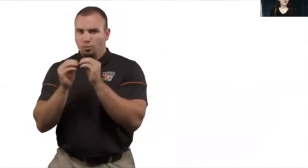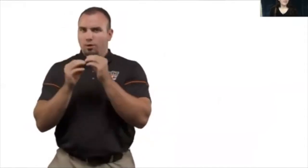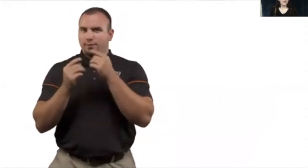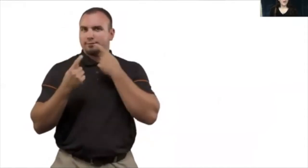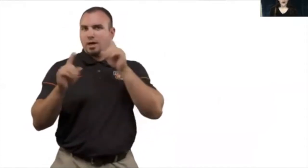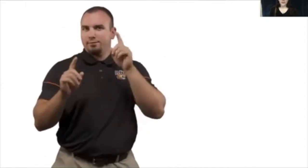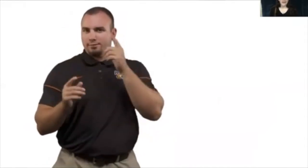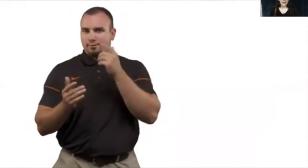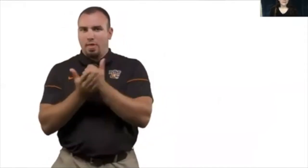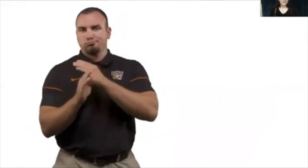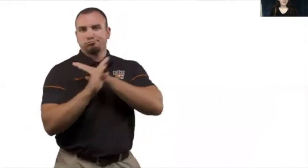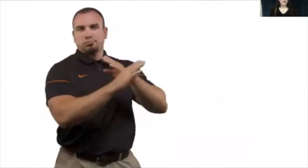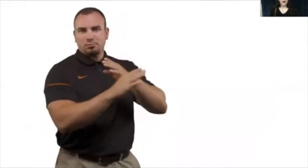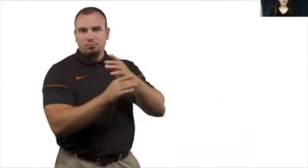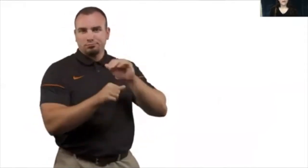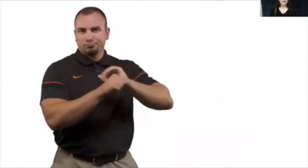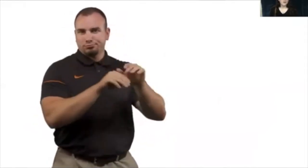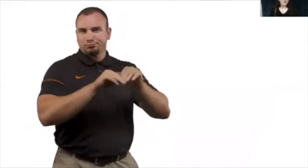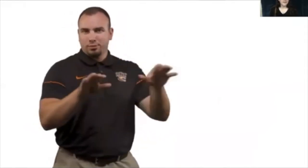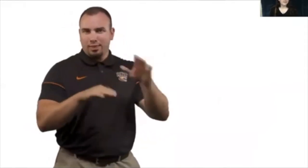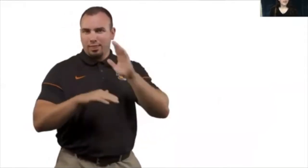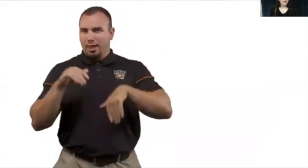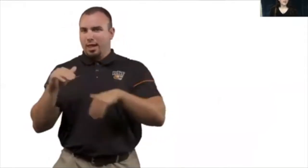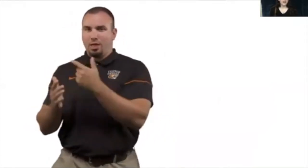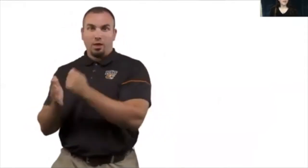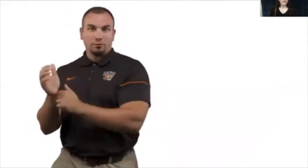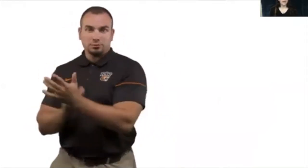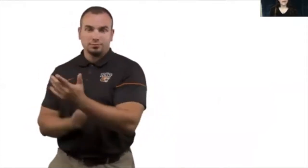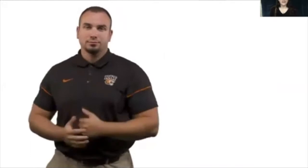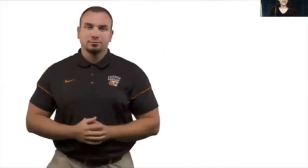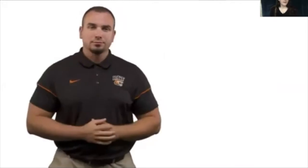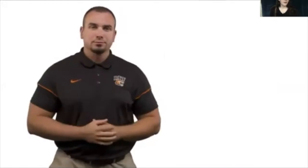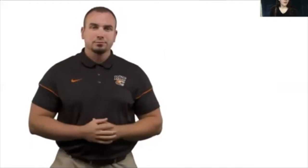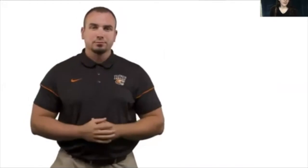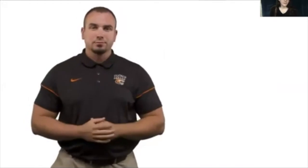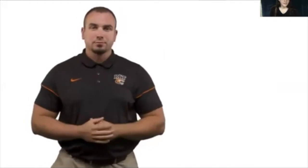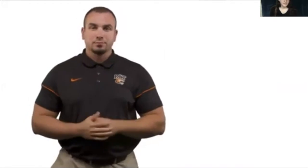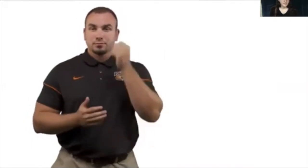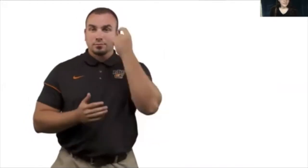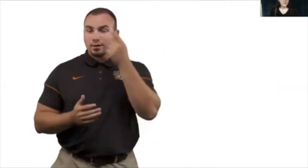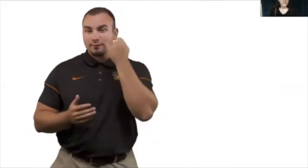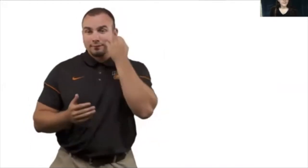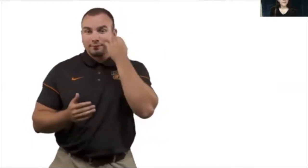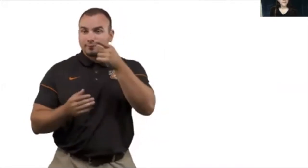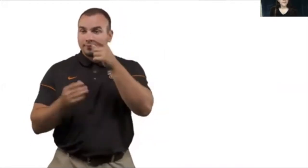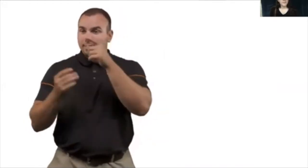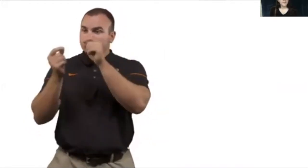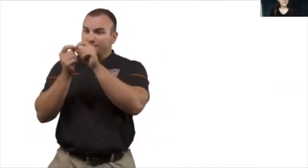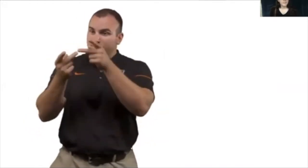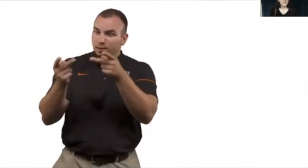good. Washing your hands with soap and water is much more effective in the spread of COVID-19 than wearing gloves.